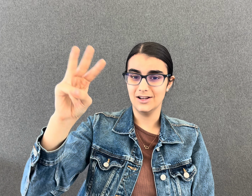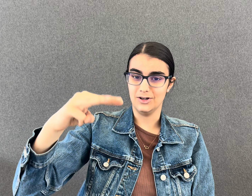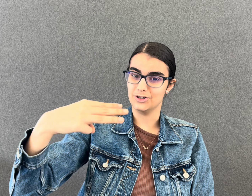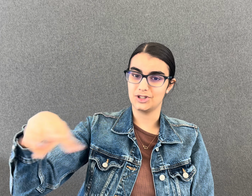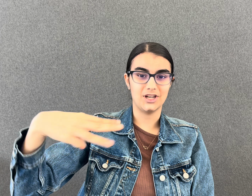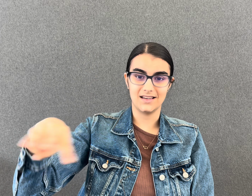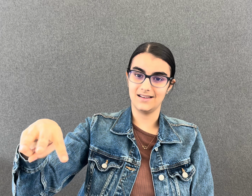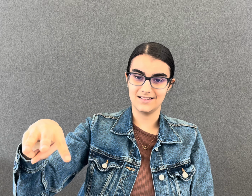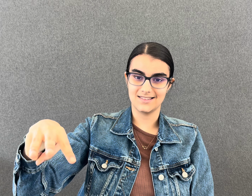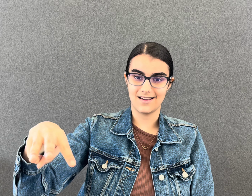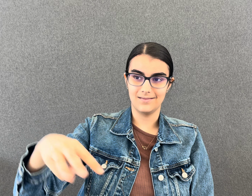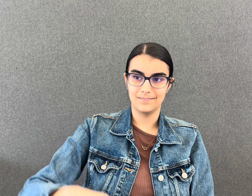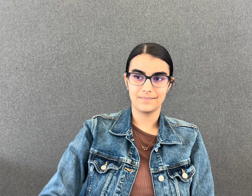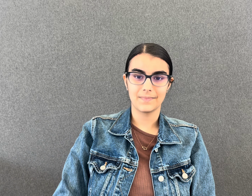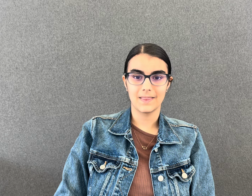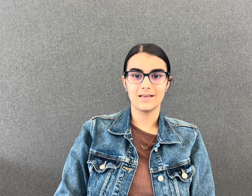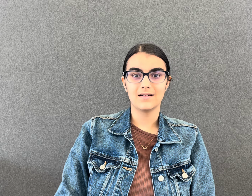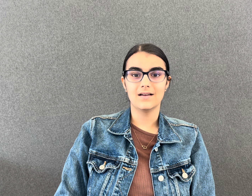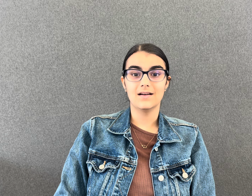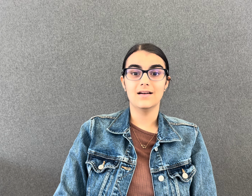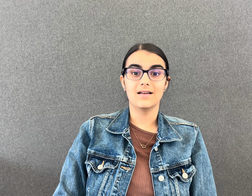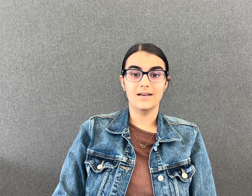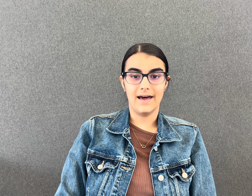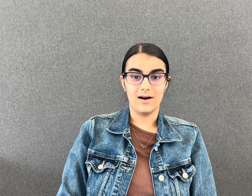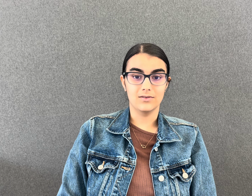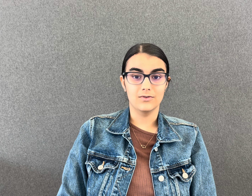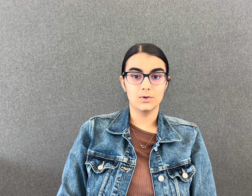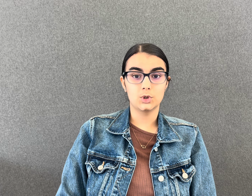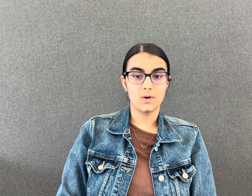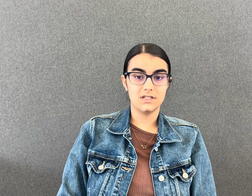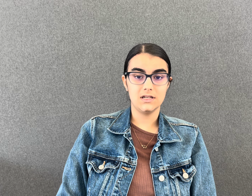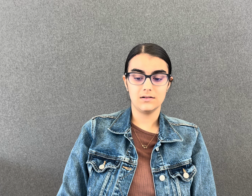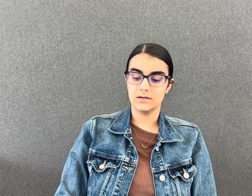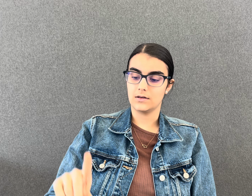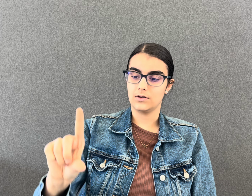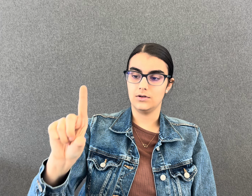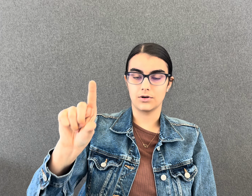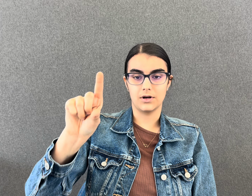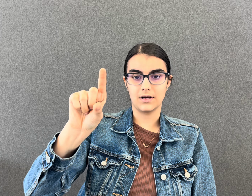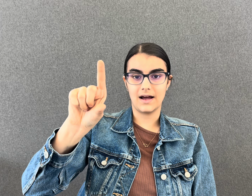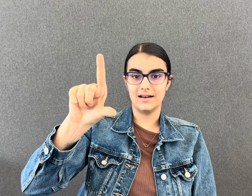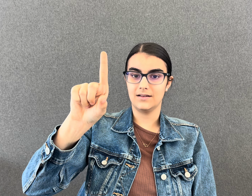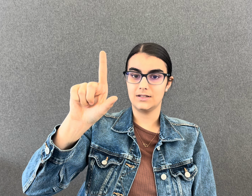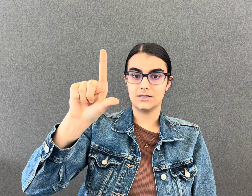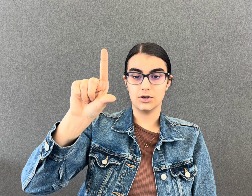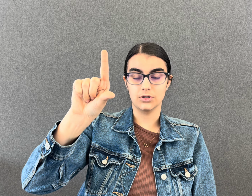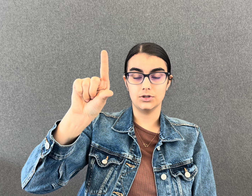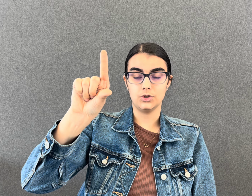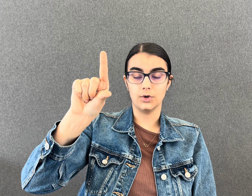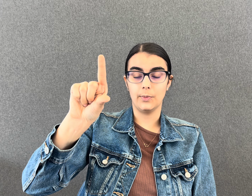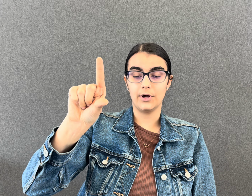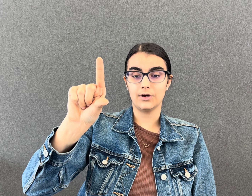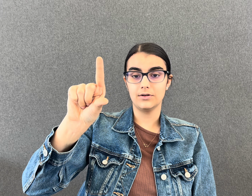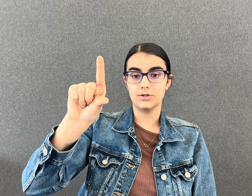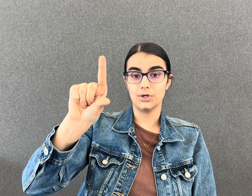just shaking it instead. Now, 20, you're gonna do your pointer to your